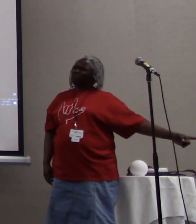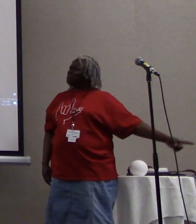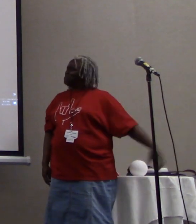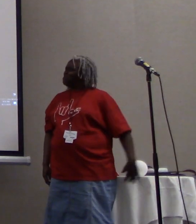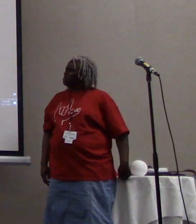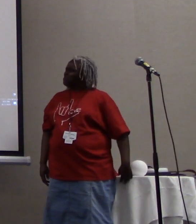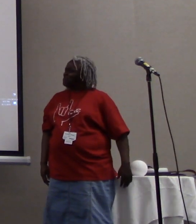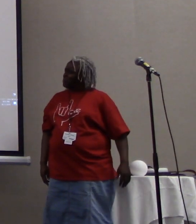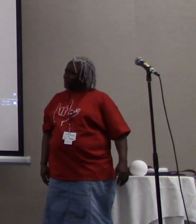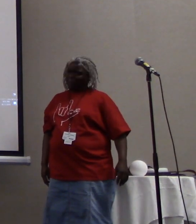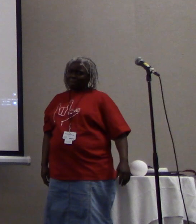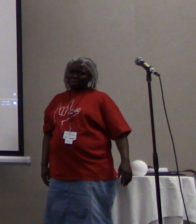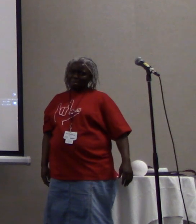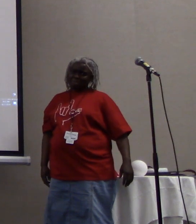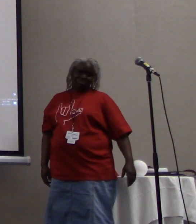off. You're bad.